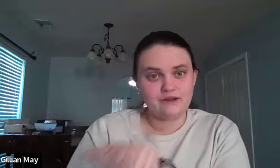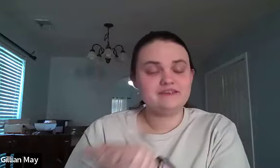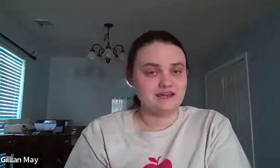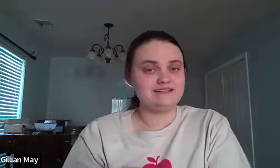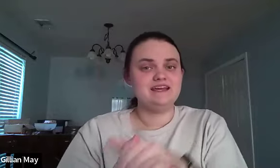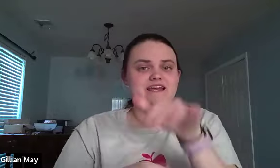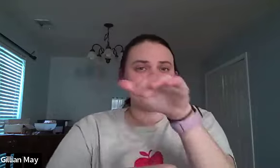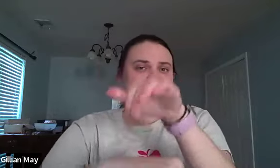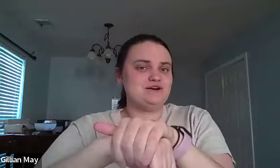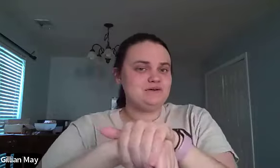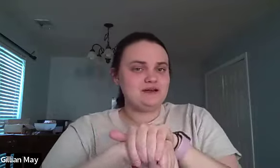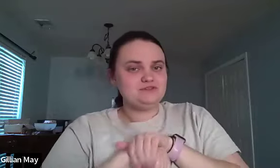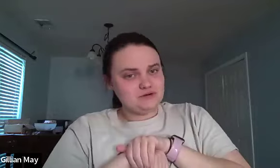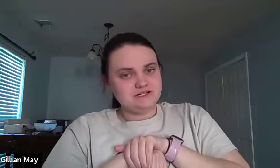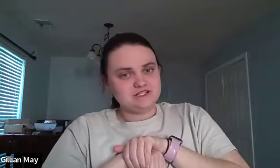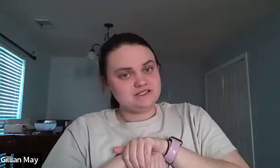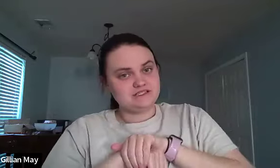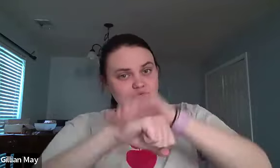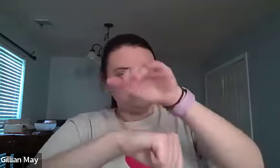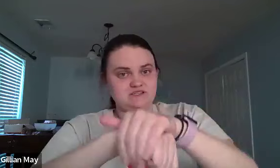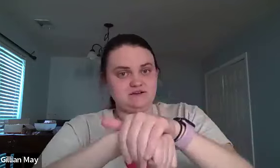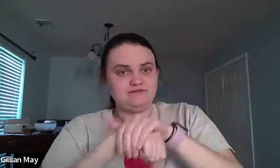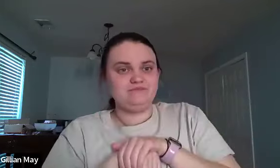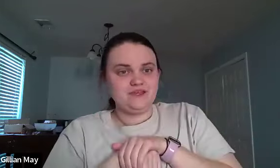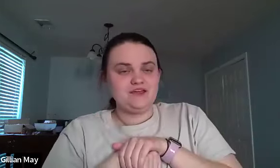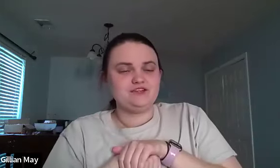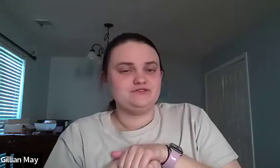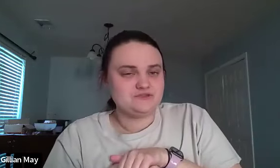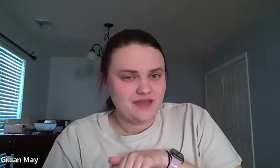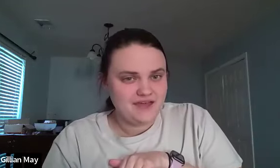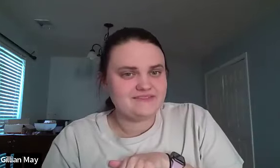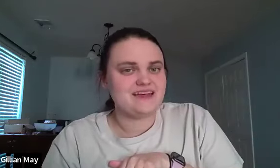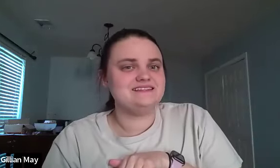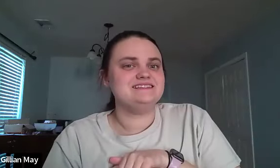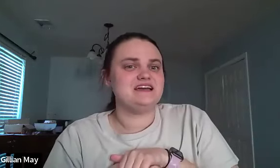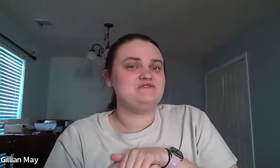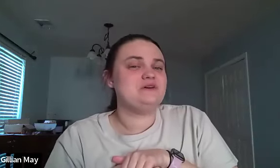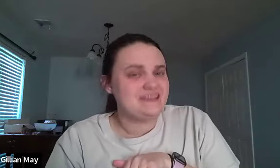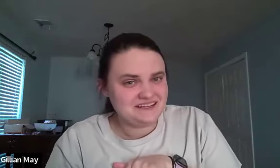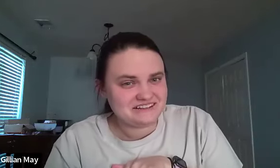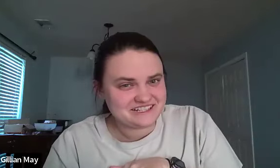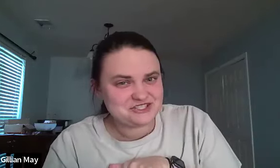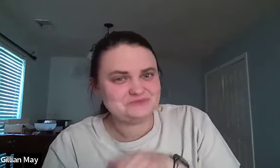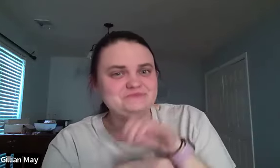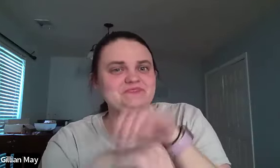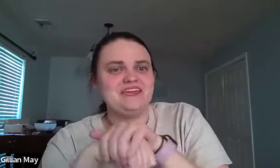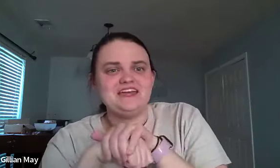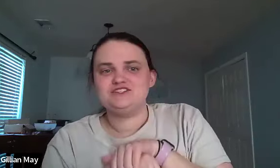with night is don't come towards yourself. You do that, that is the sign for English. Don't